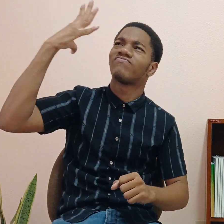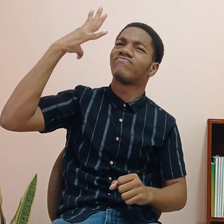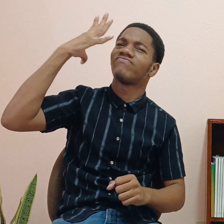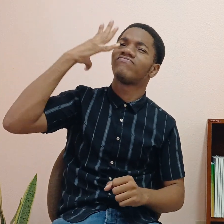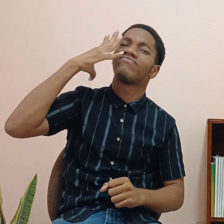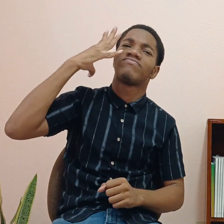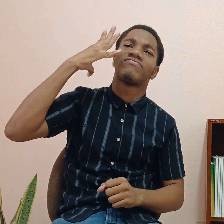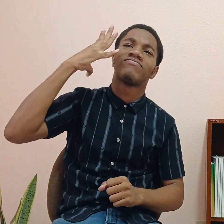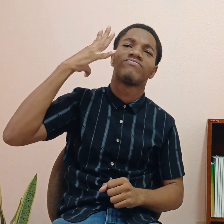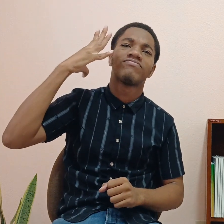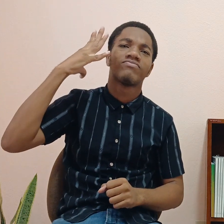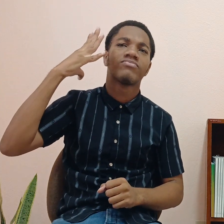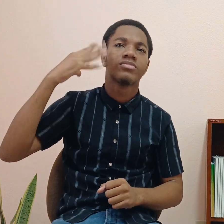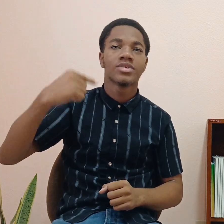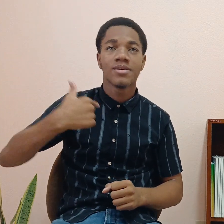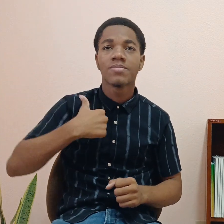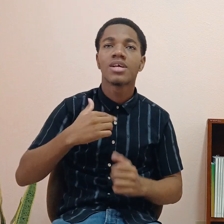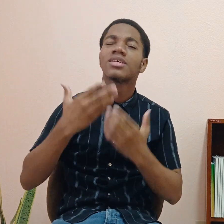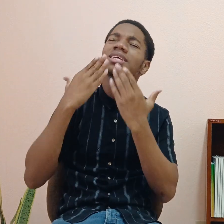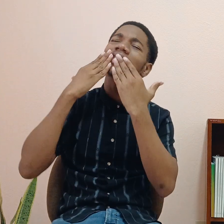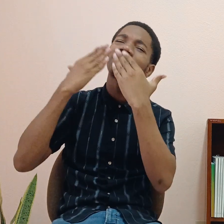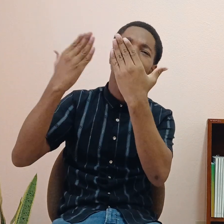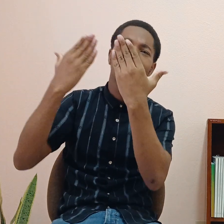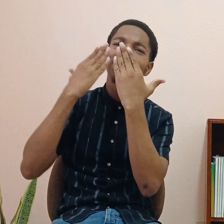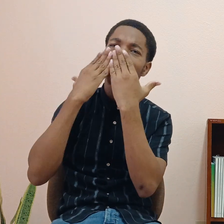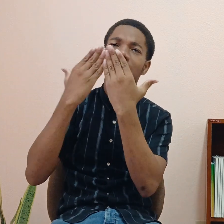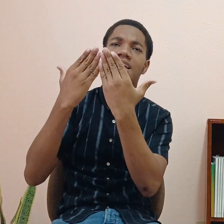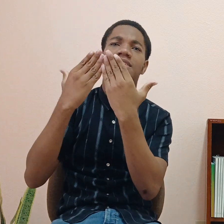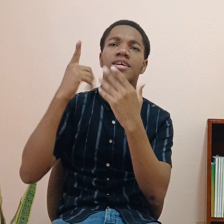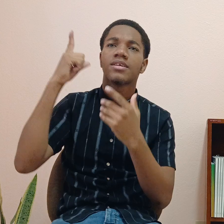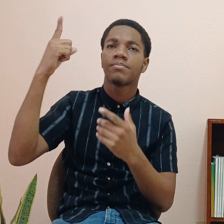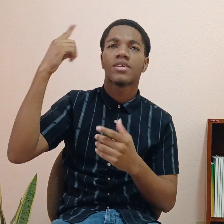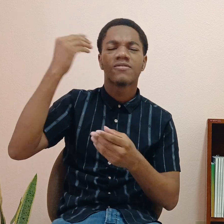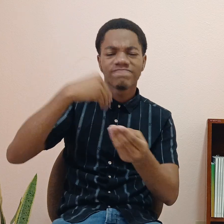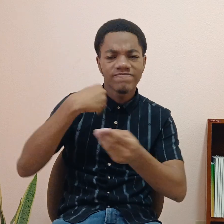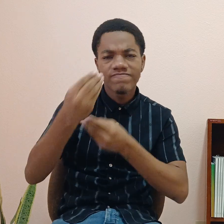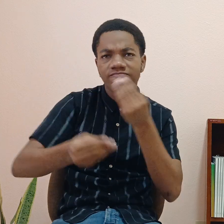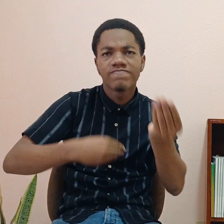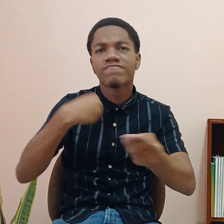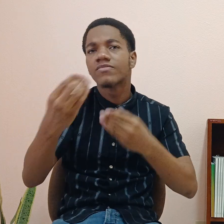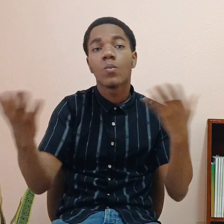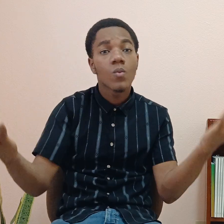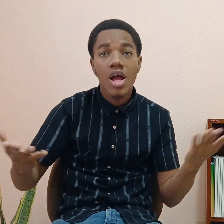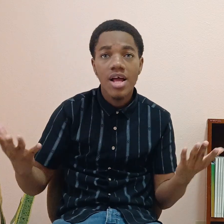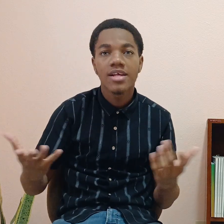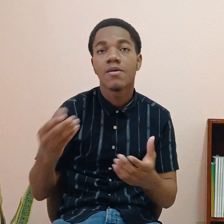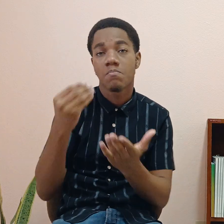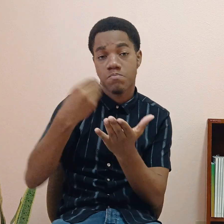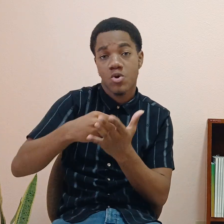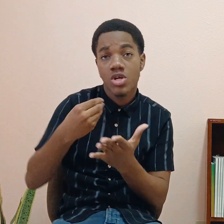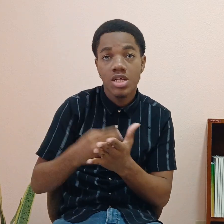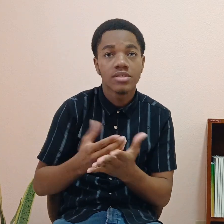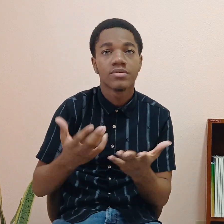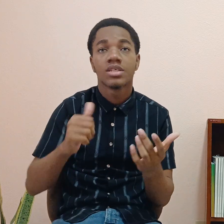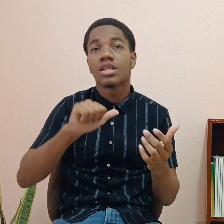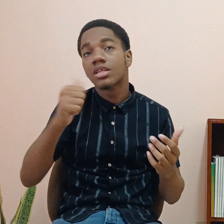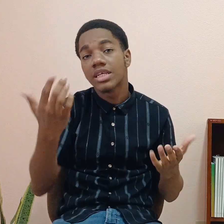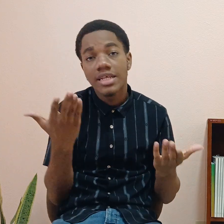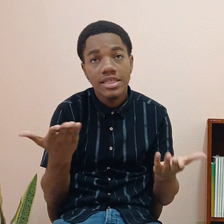I thank you that you have provided the money and other resources necessary for me to go to